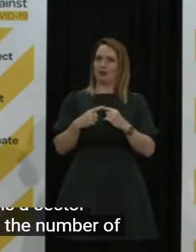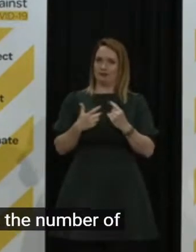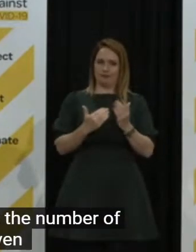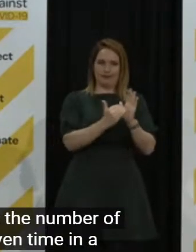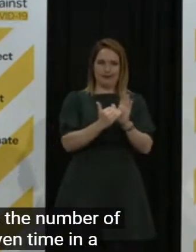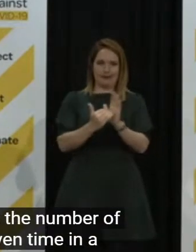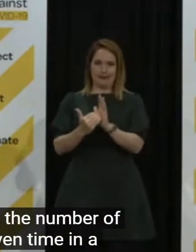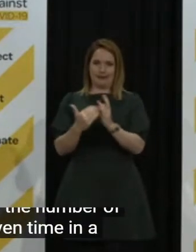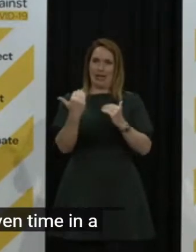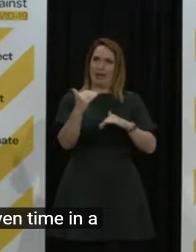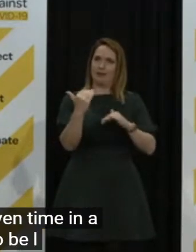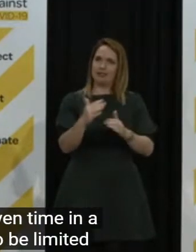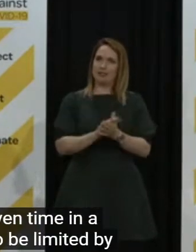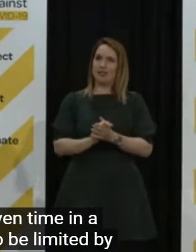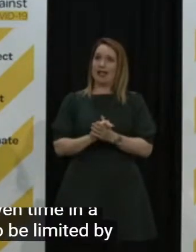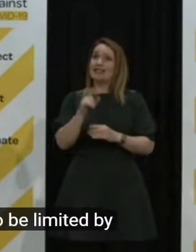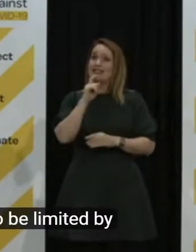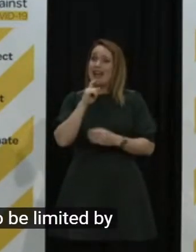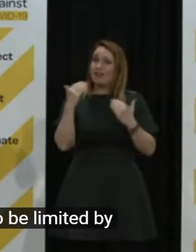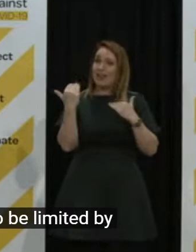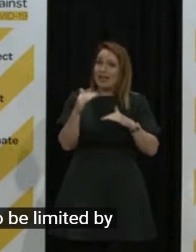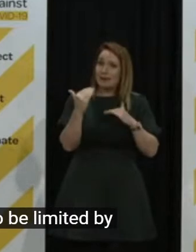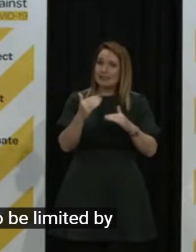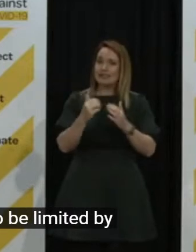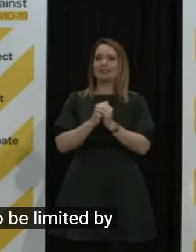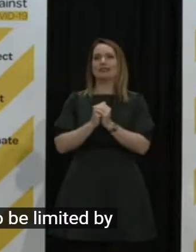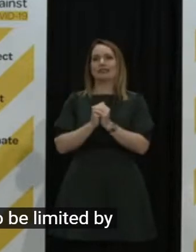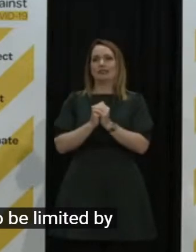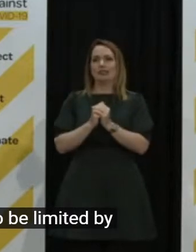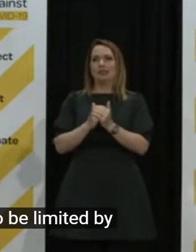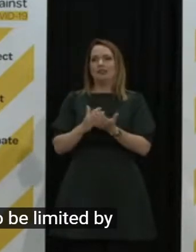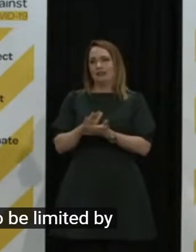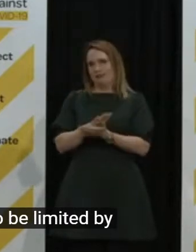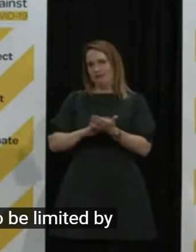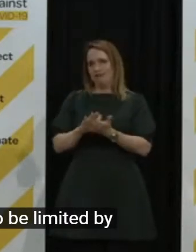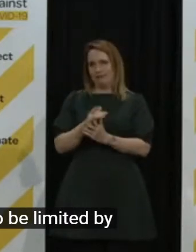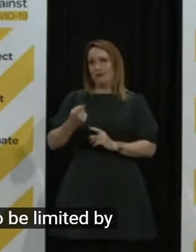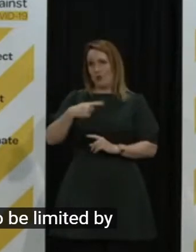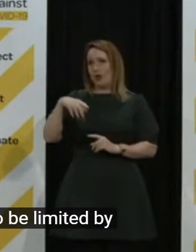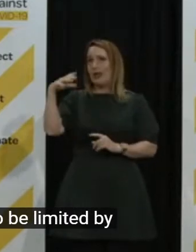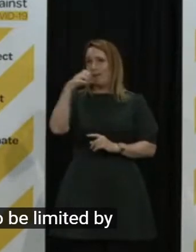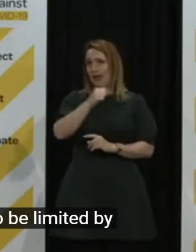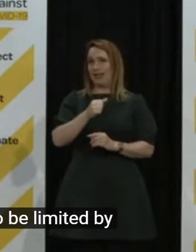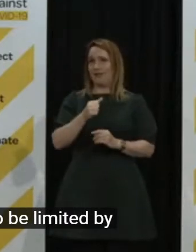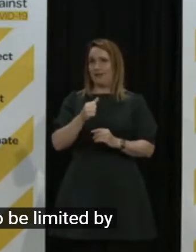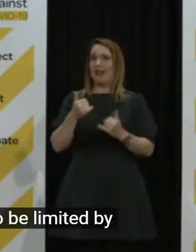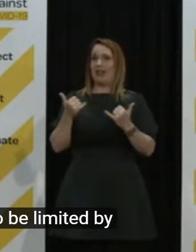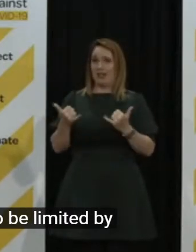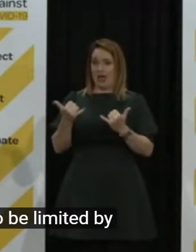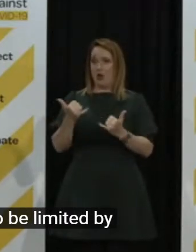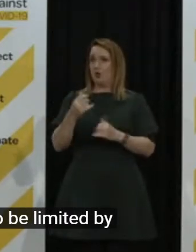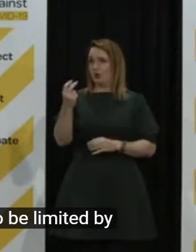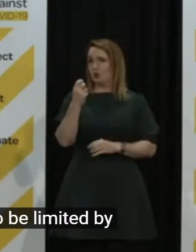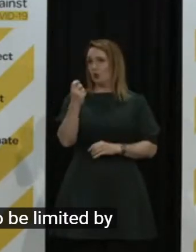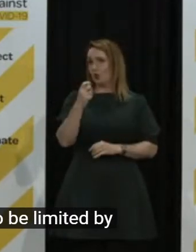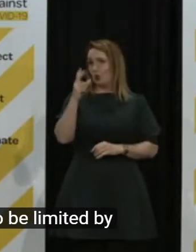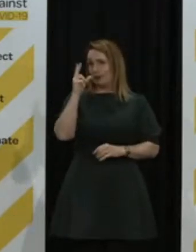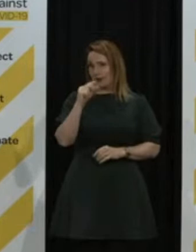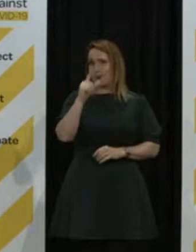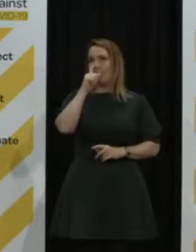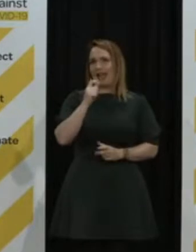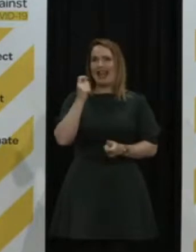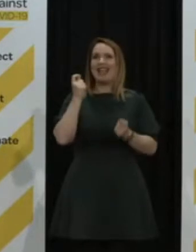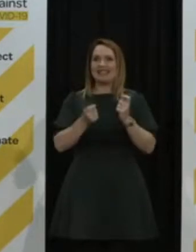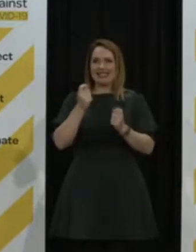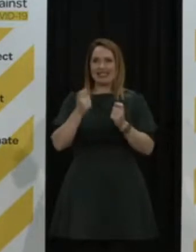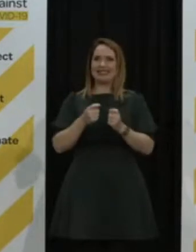the number of workers are limited by default, and where we believe actually we can, at this earlier stage, safely test